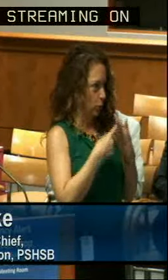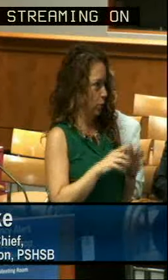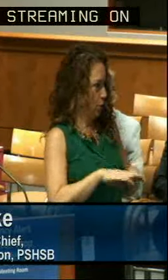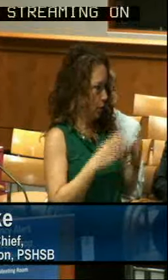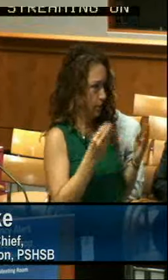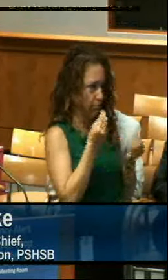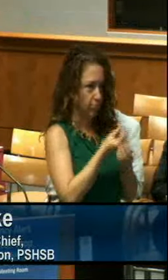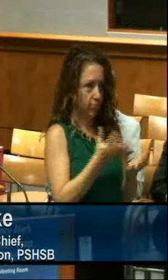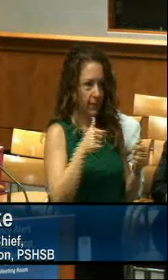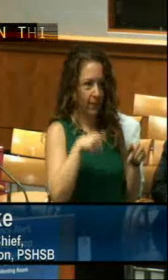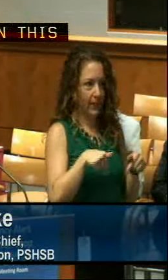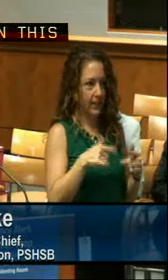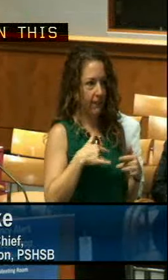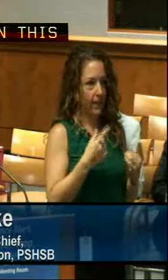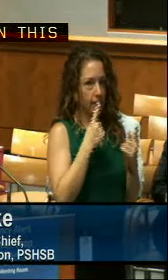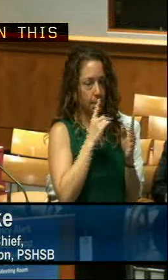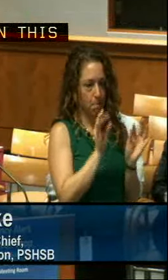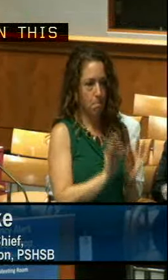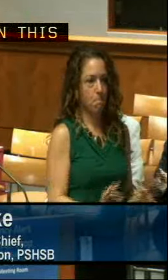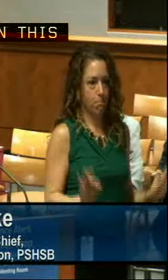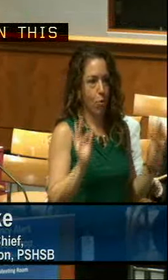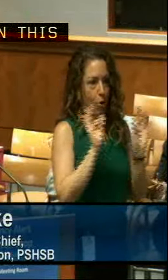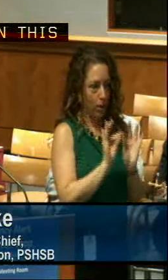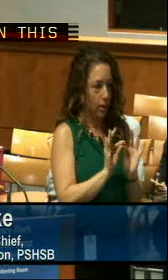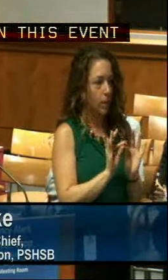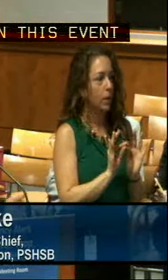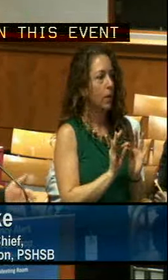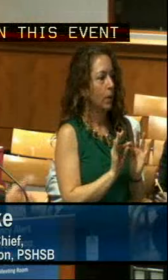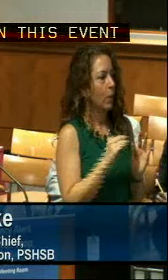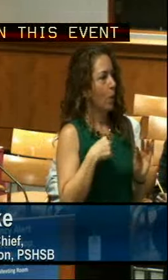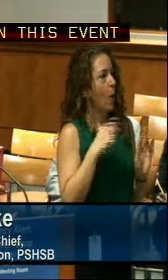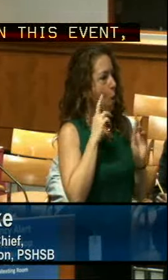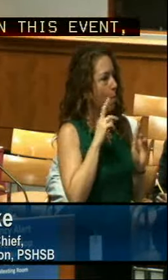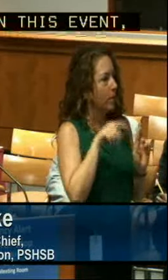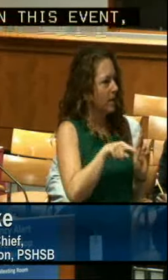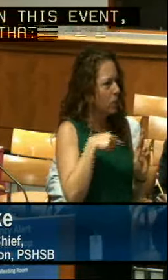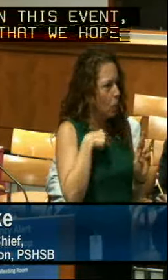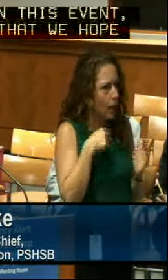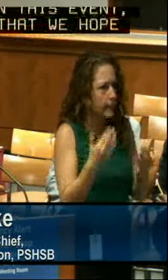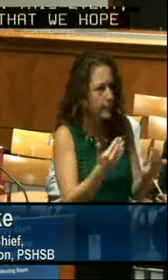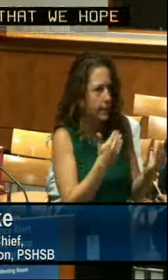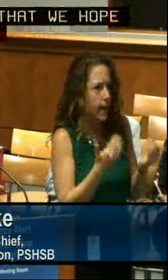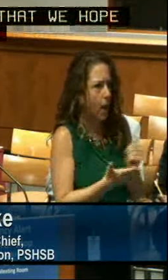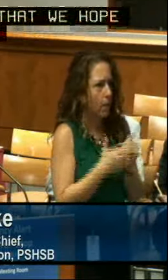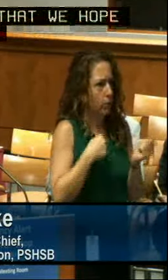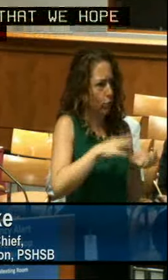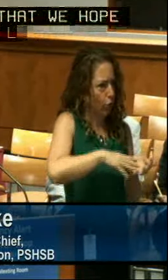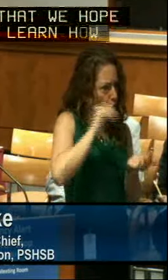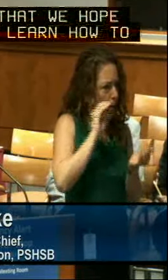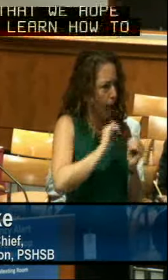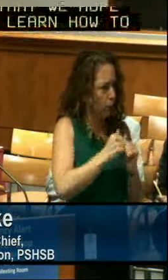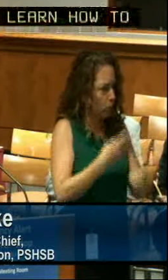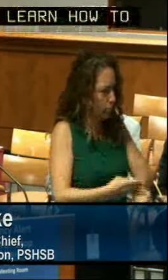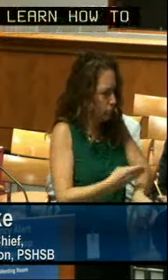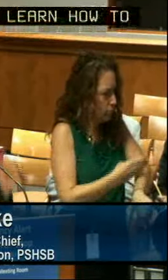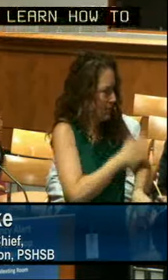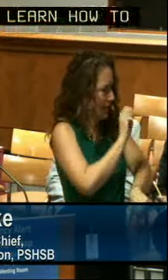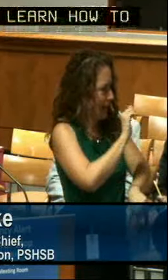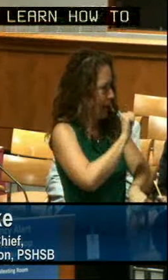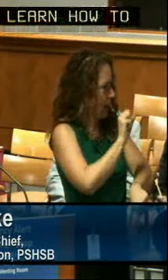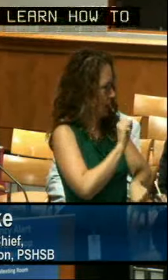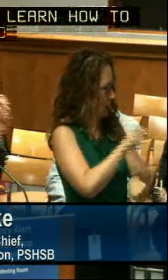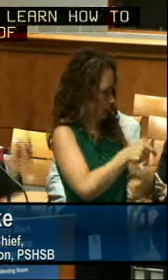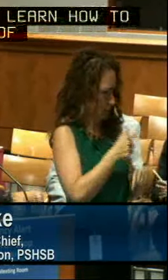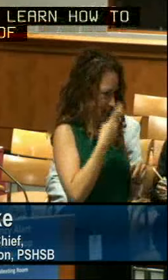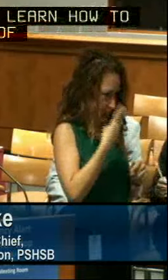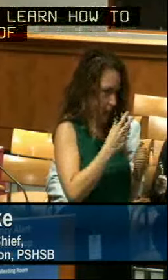hope will really help us learn how to increase the value of EAS for emergency management offices, the